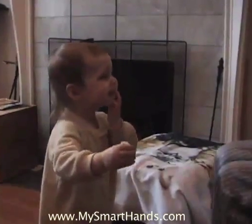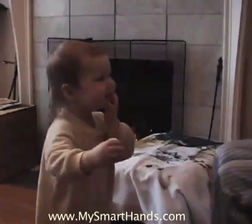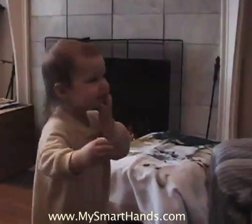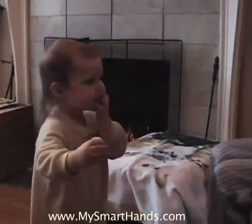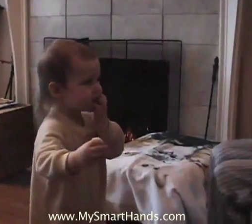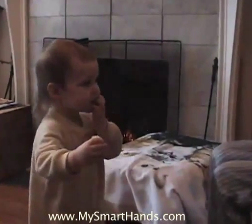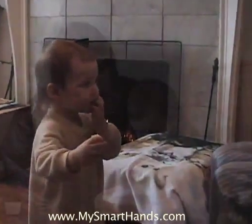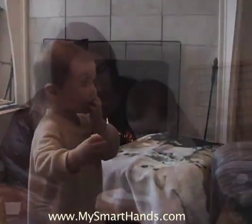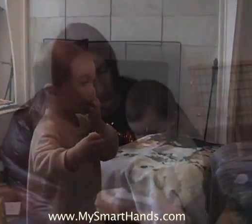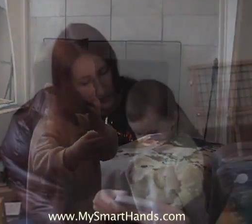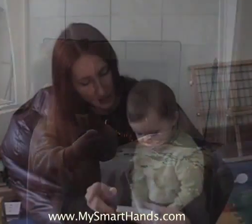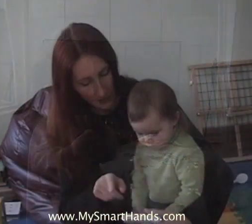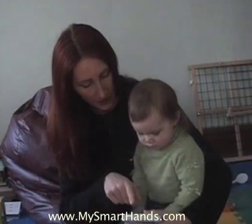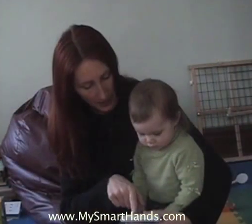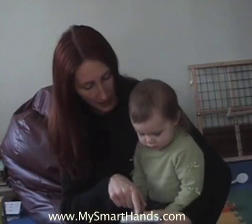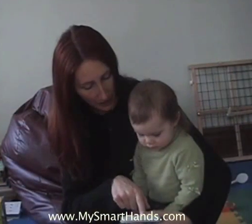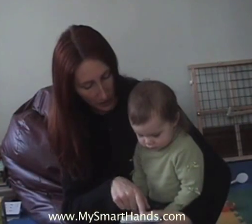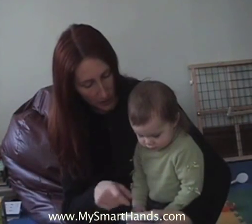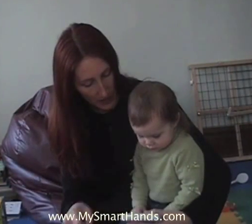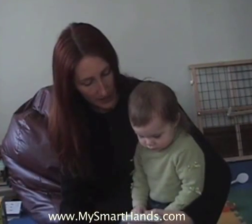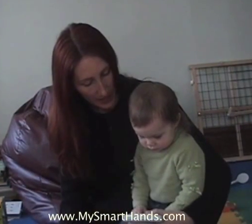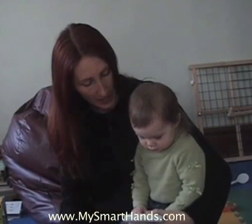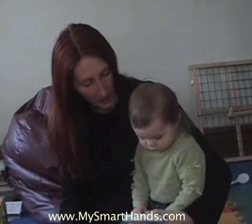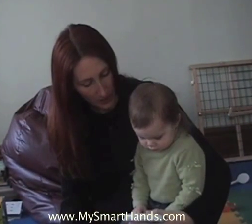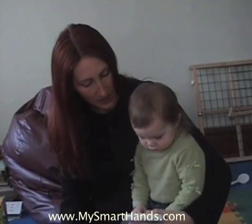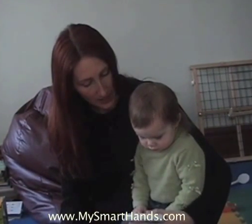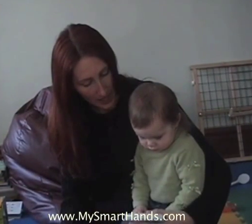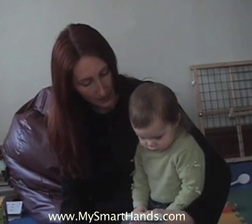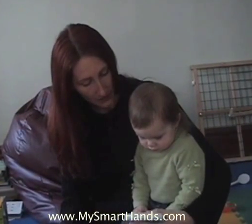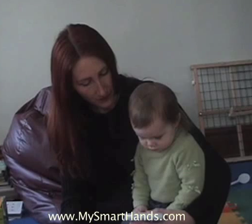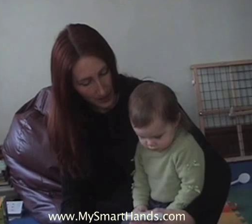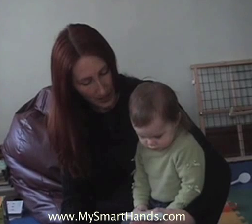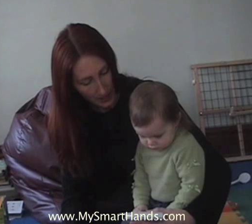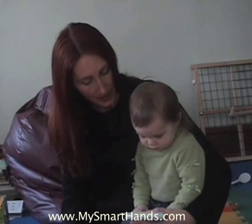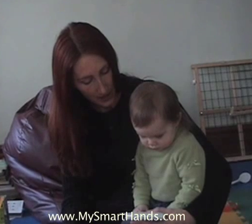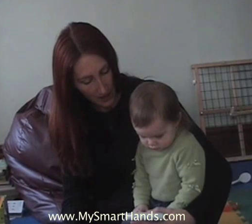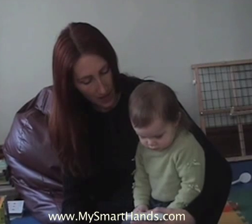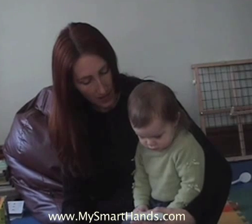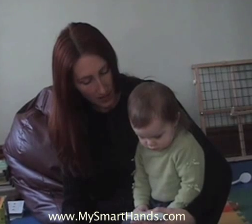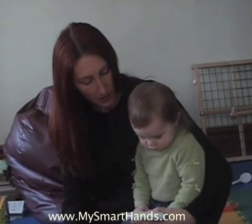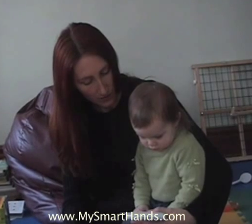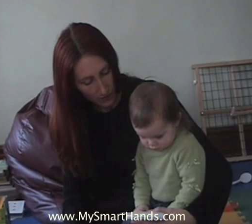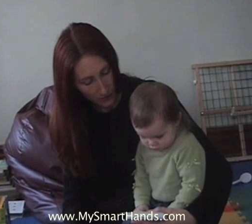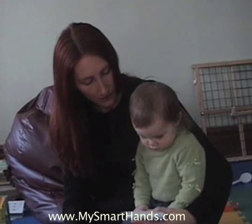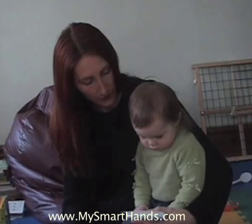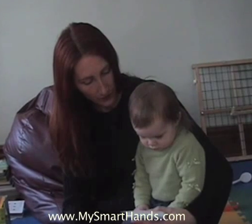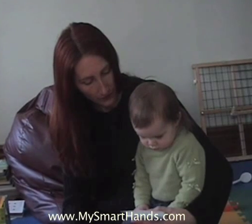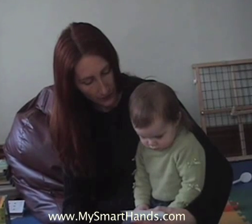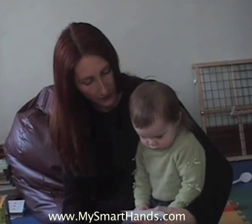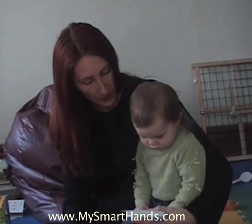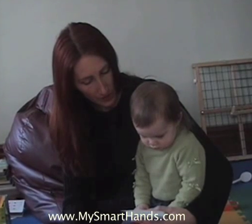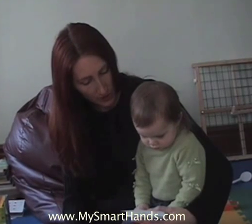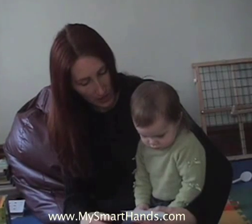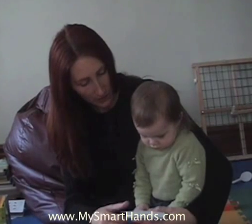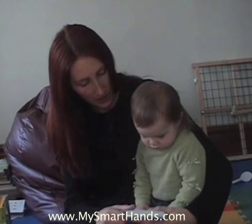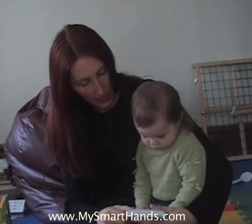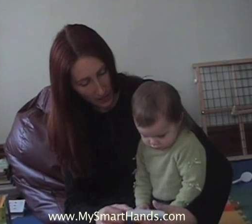You're welcome. He gave him a piece of cake and what's he saying? He's saying thank you. She knows a sign for thank you.